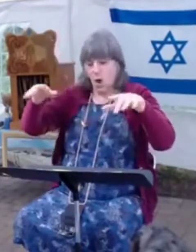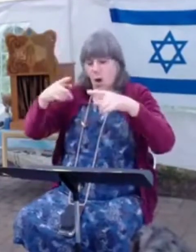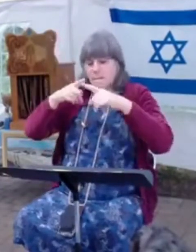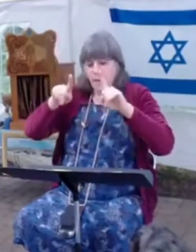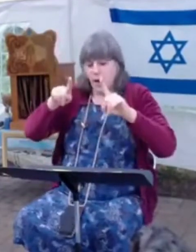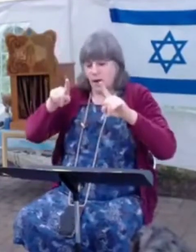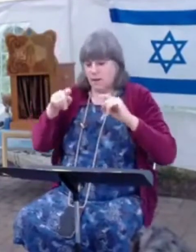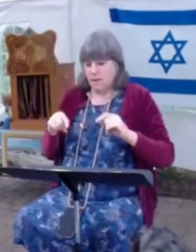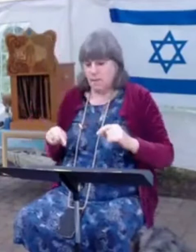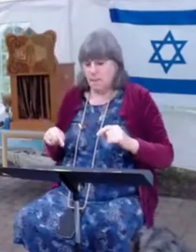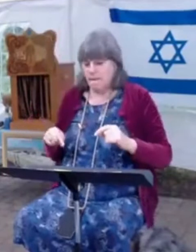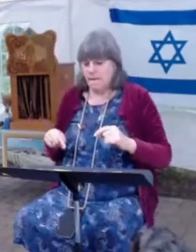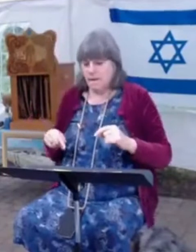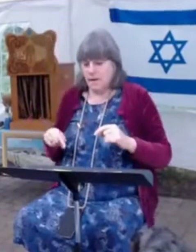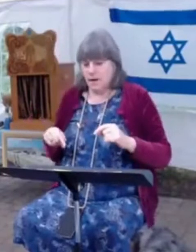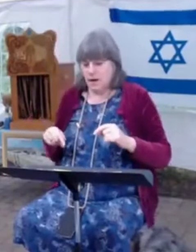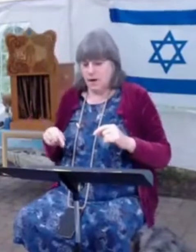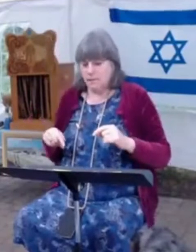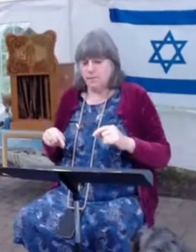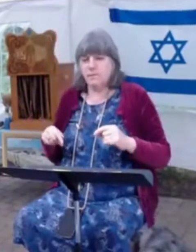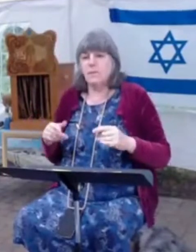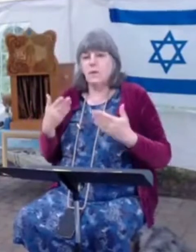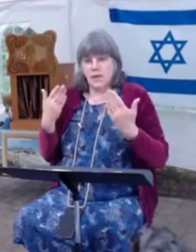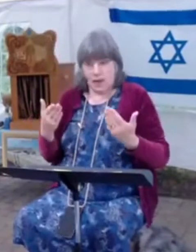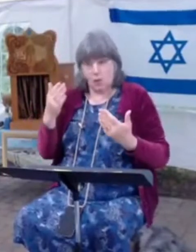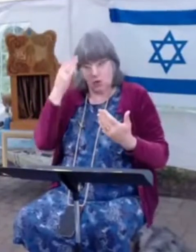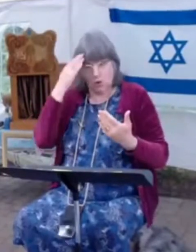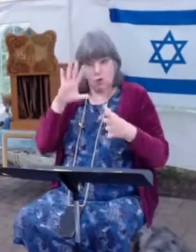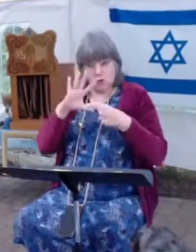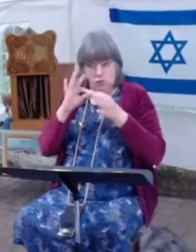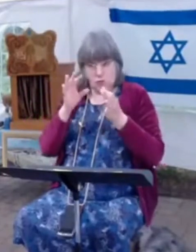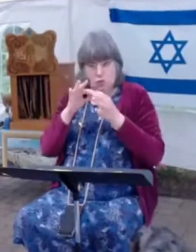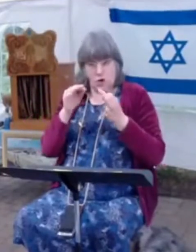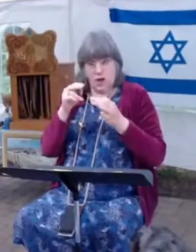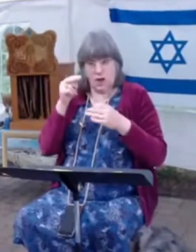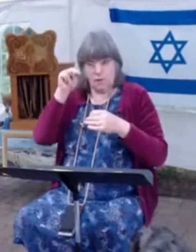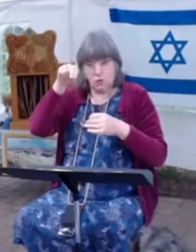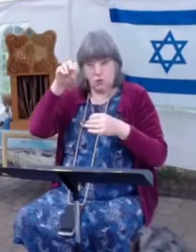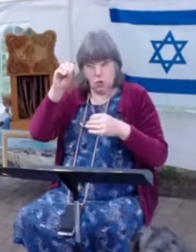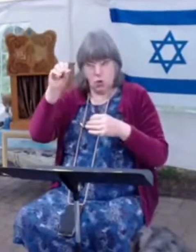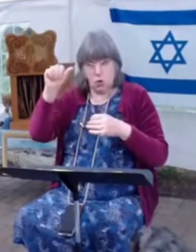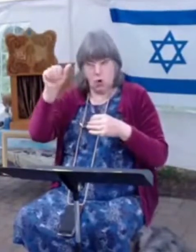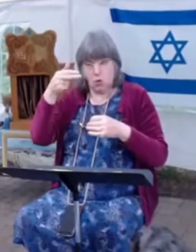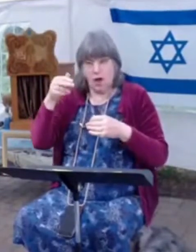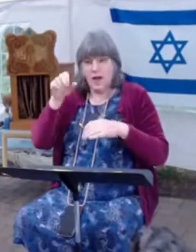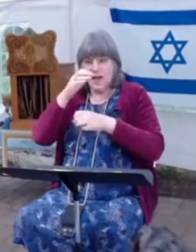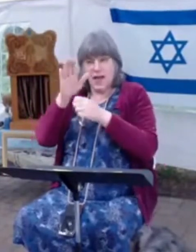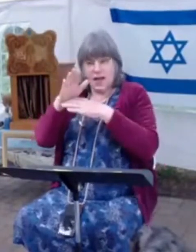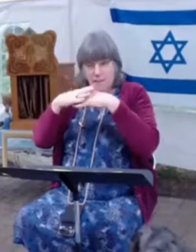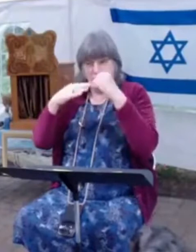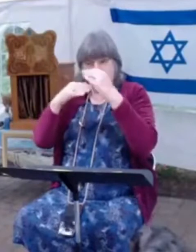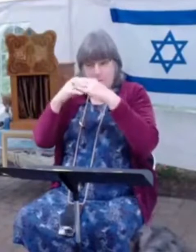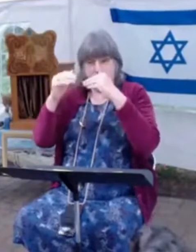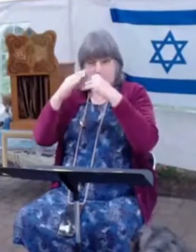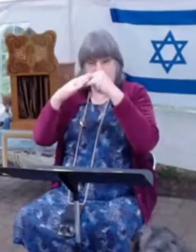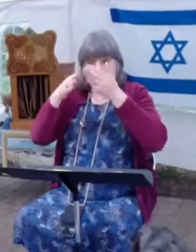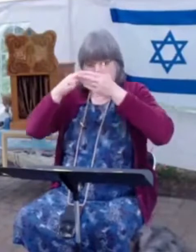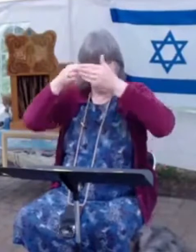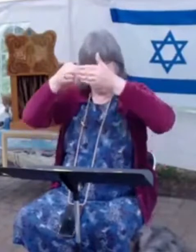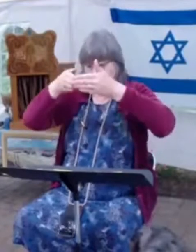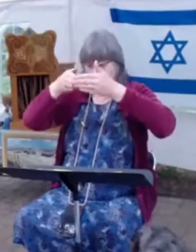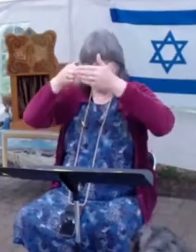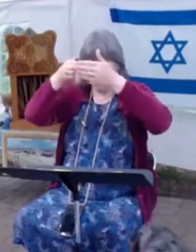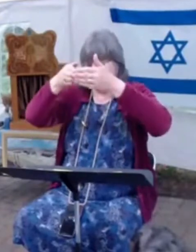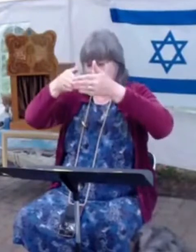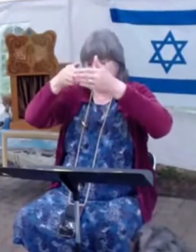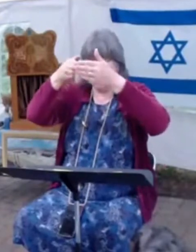Wow, that's the Besorah. So he built the ark. That was another rapprochement, the